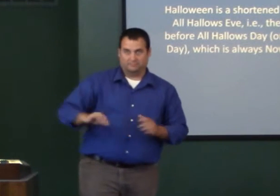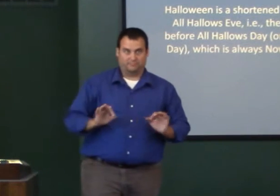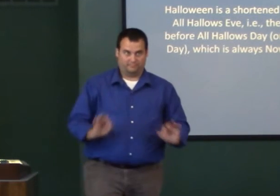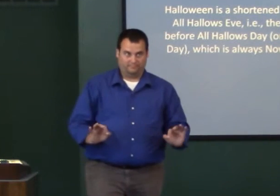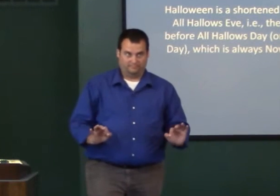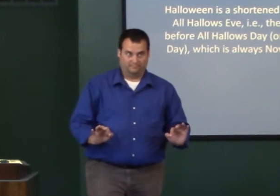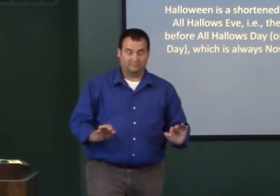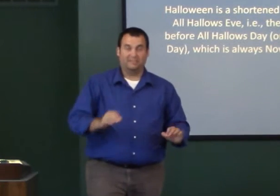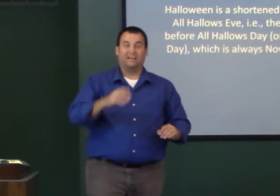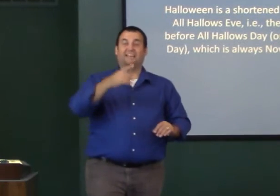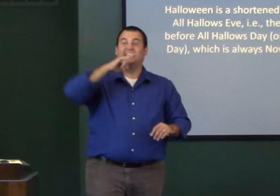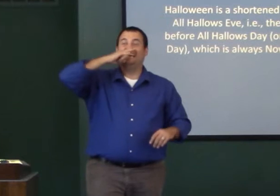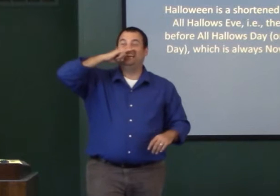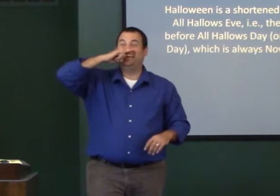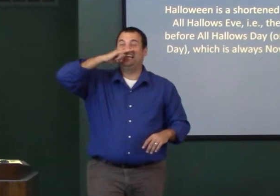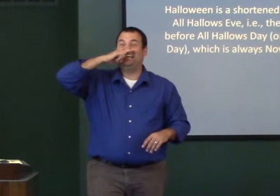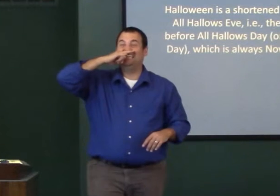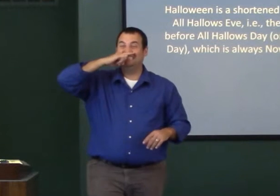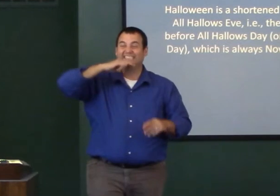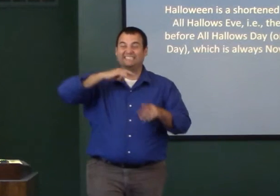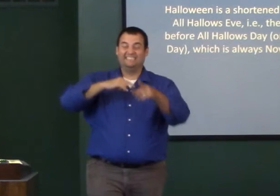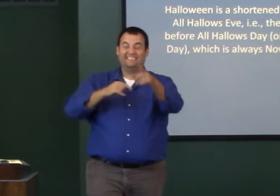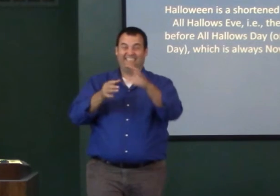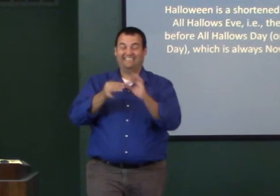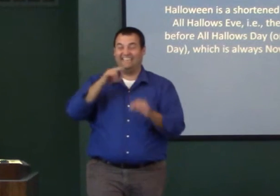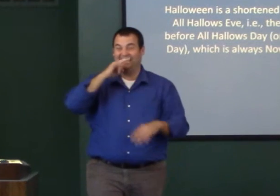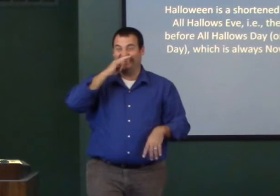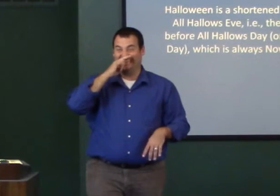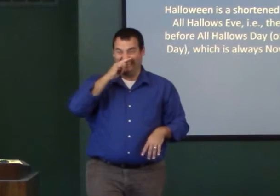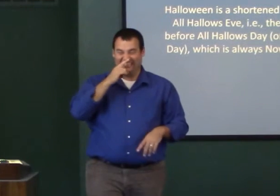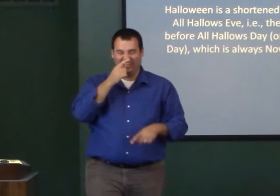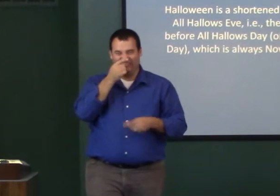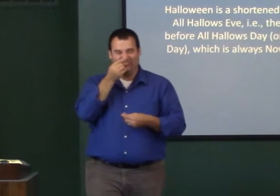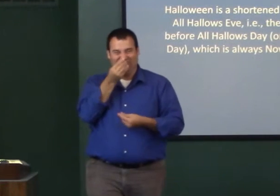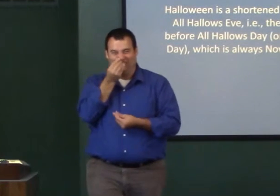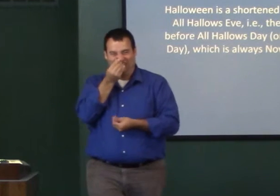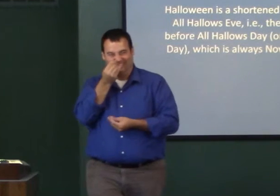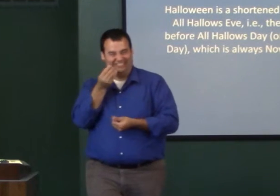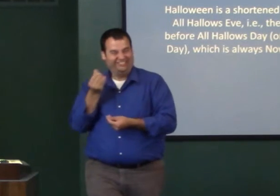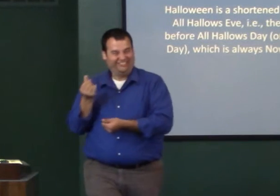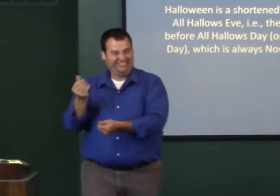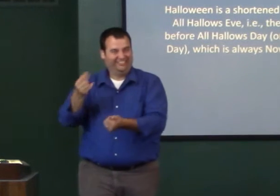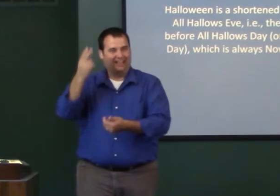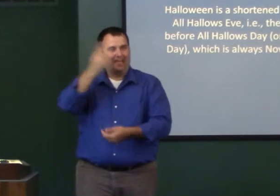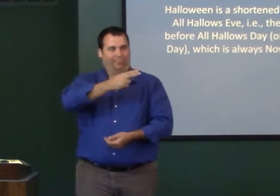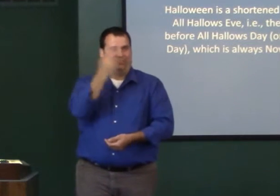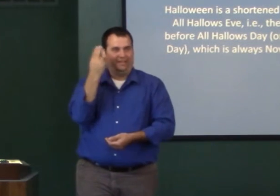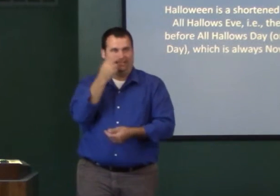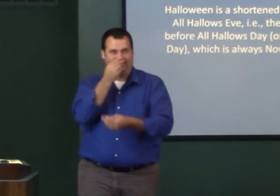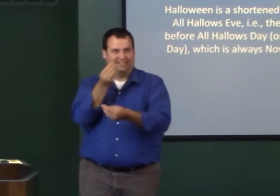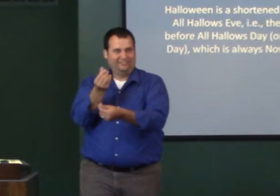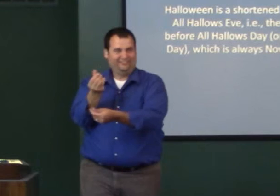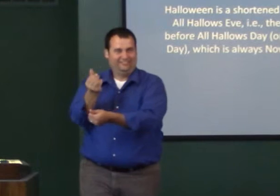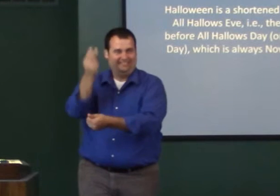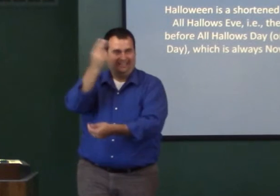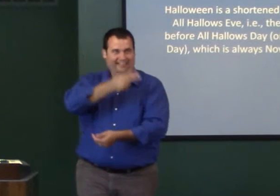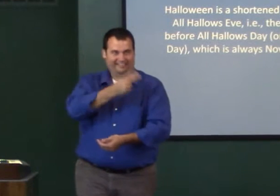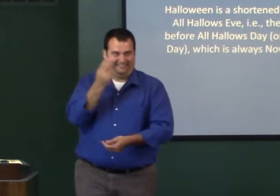was Catholic, okay? So the kids, like he said, the kids, the Catholic